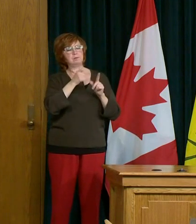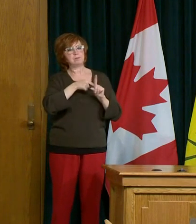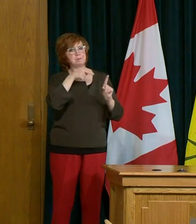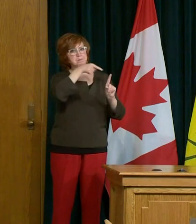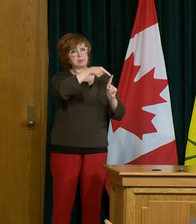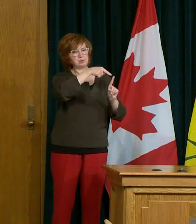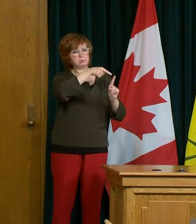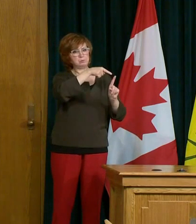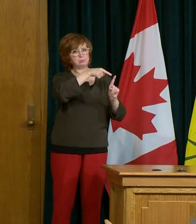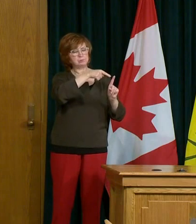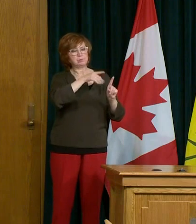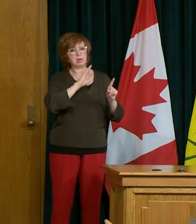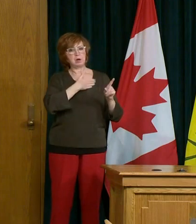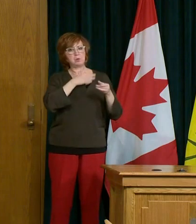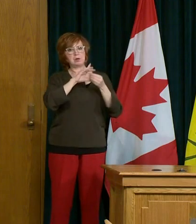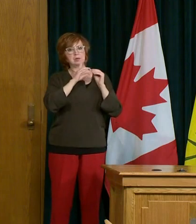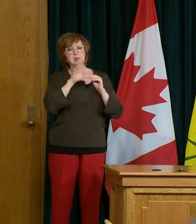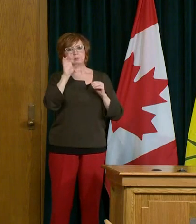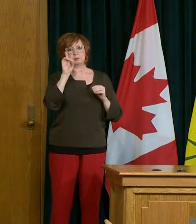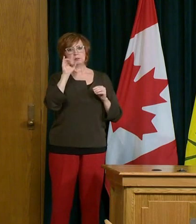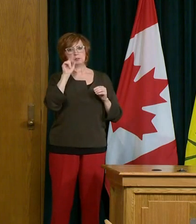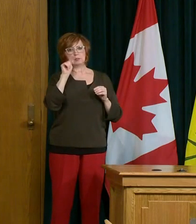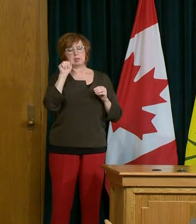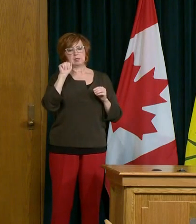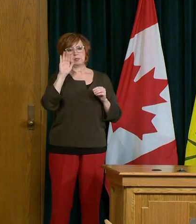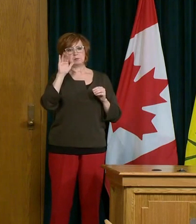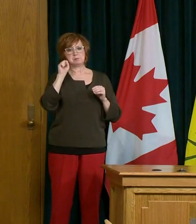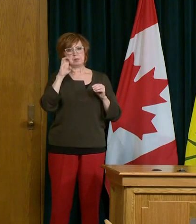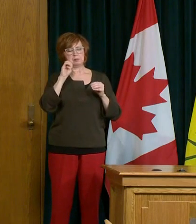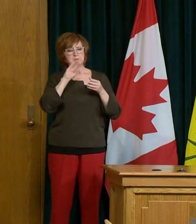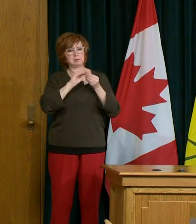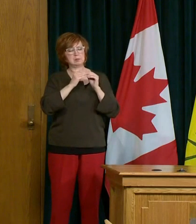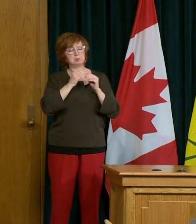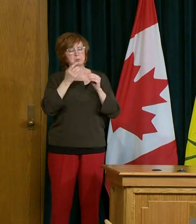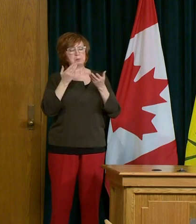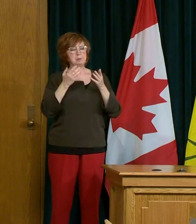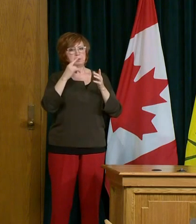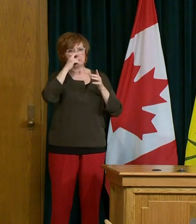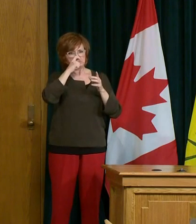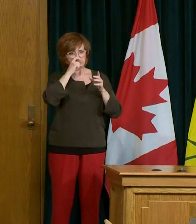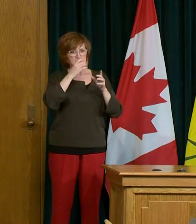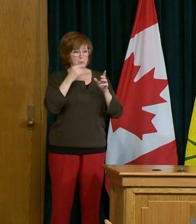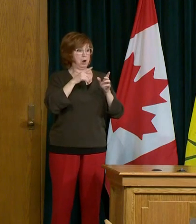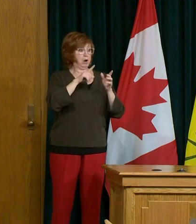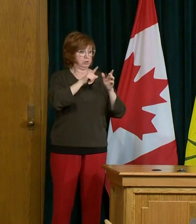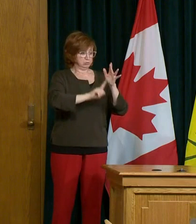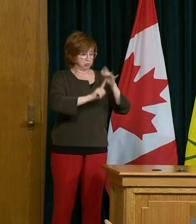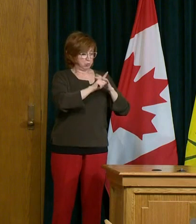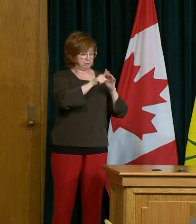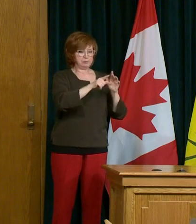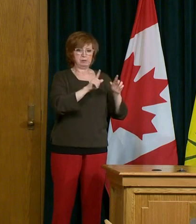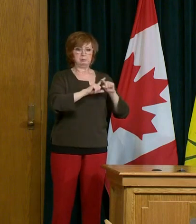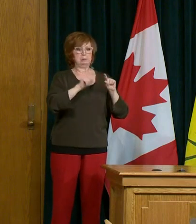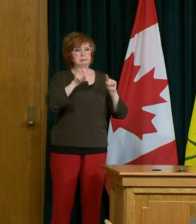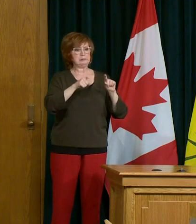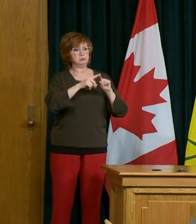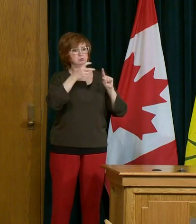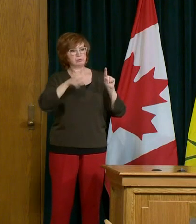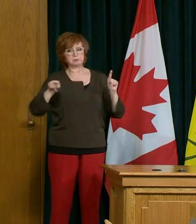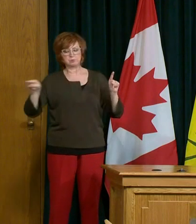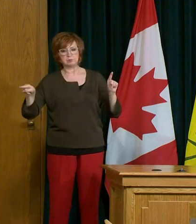way we do our data, and that explains some of the discrepancy in data. That being said, we have a very collaborative approach, and we do